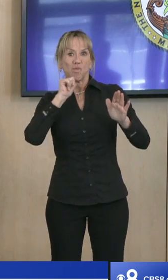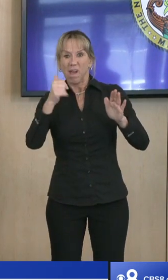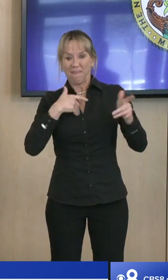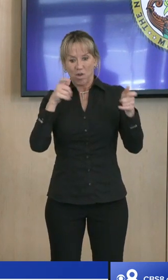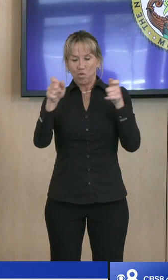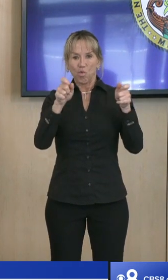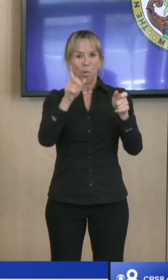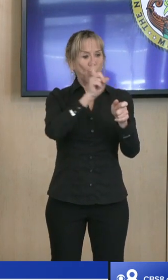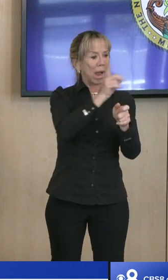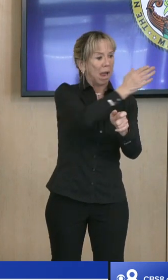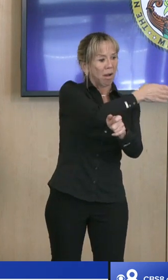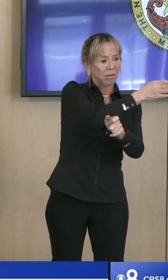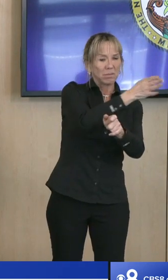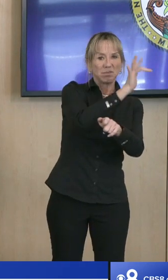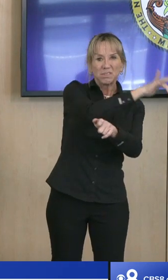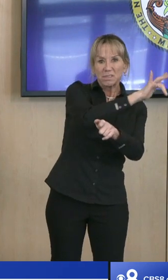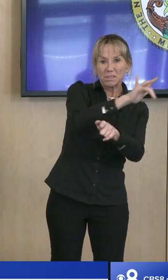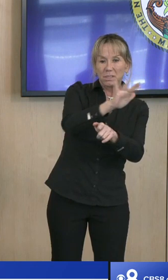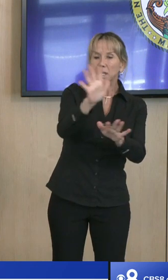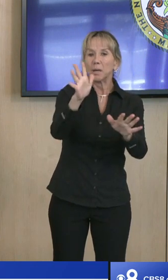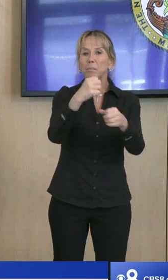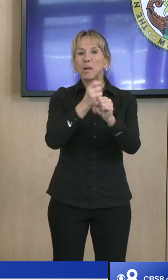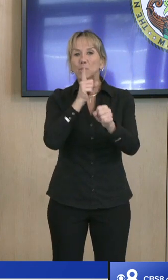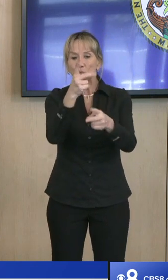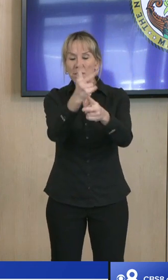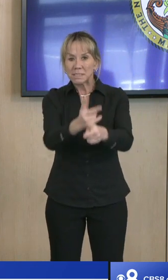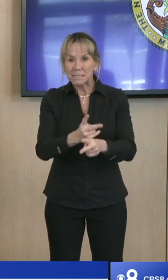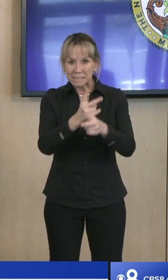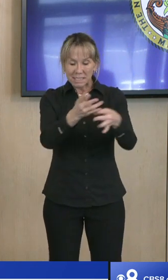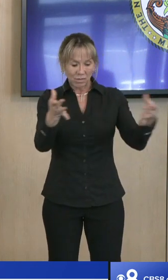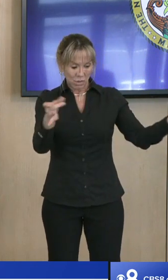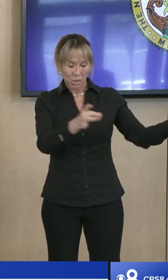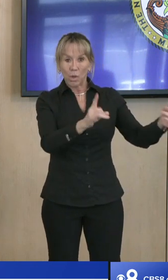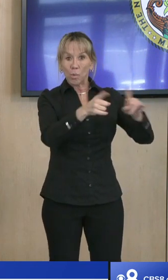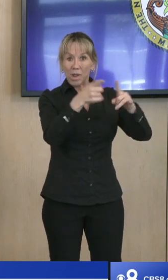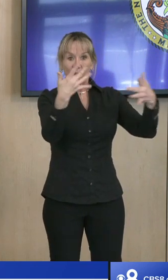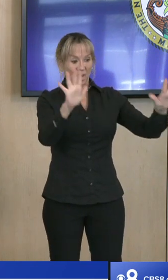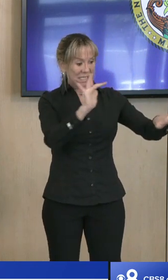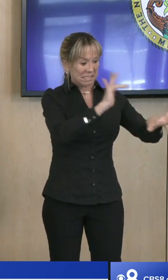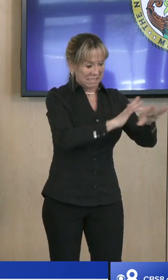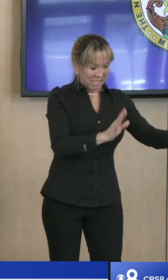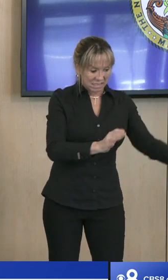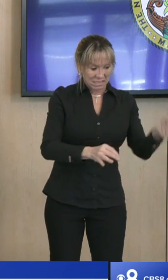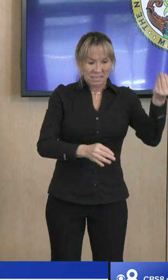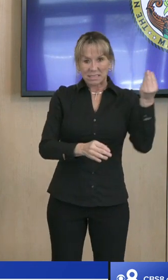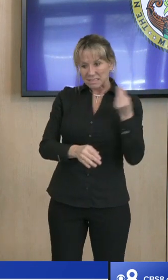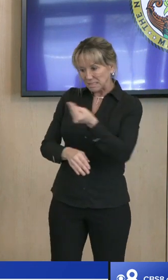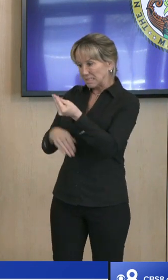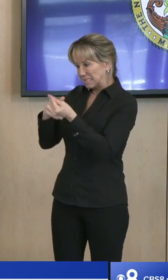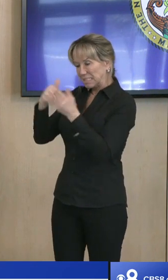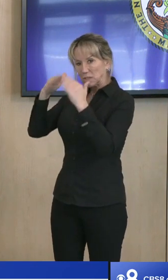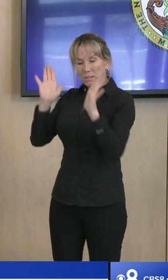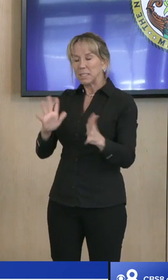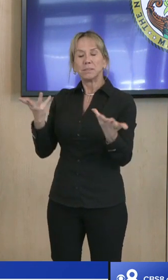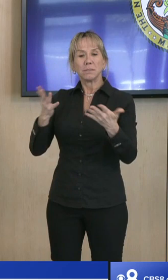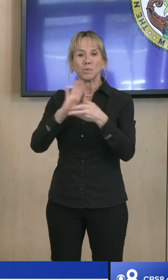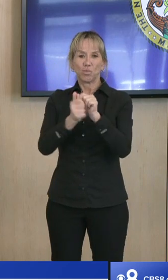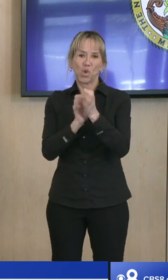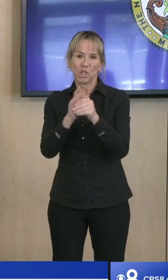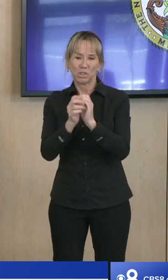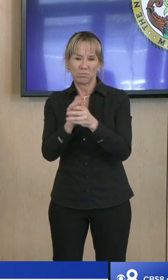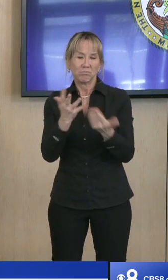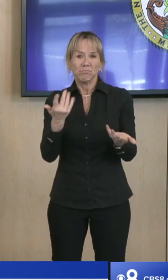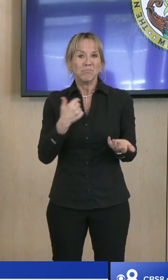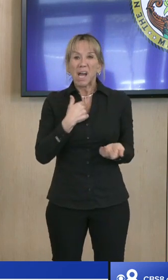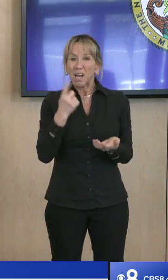probably look at carefully, and after you handle, wash your hands. Again, I open my mail every day,